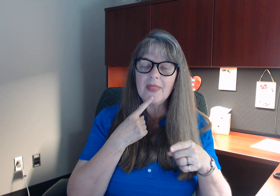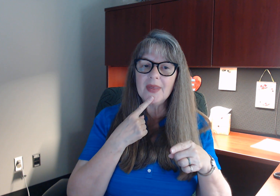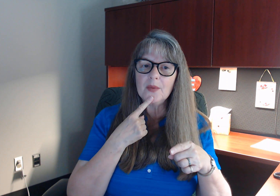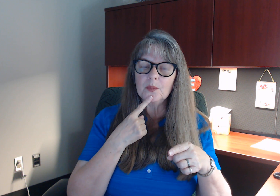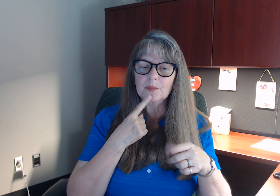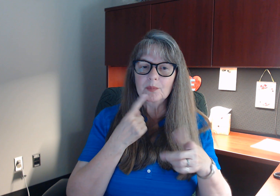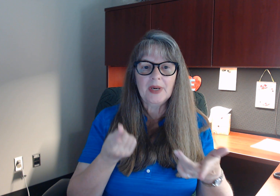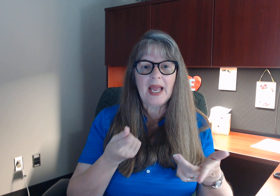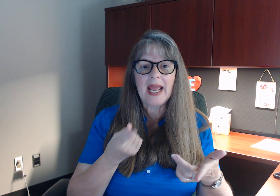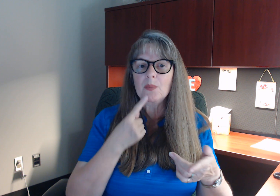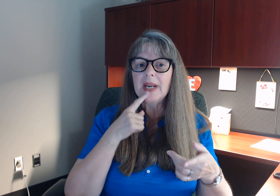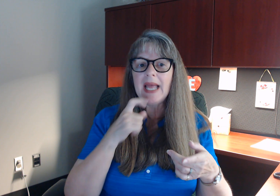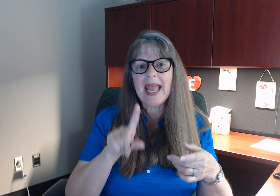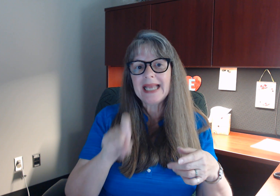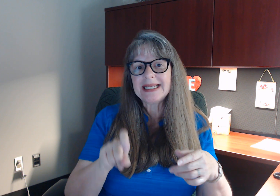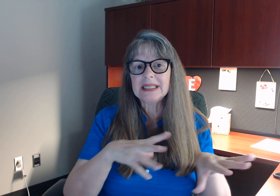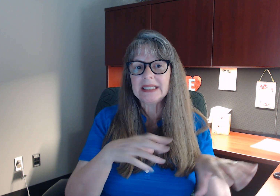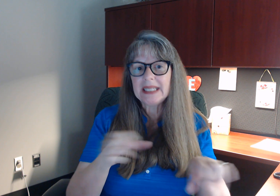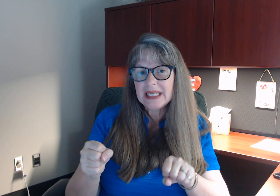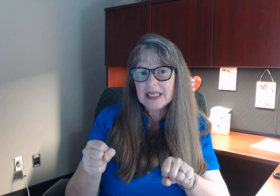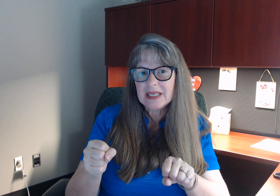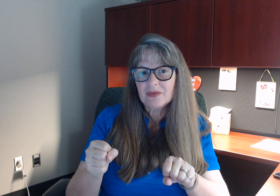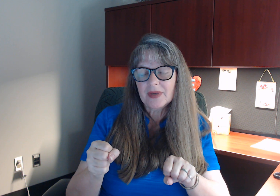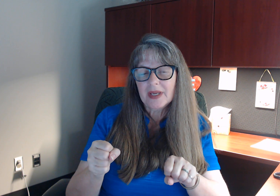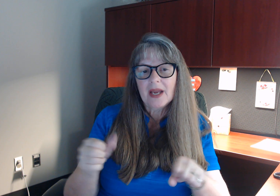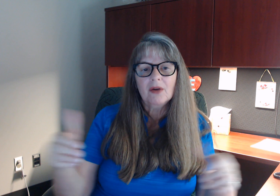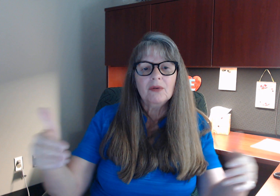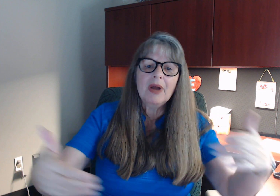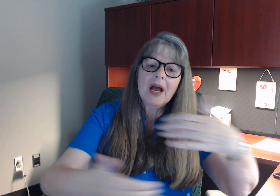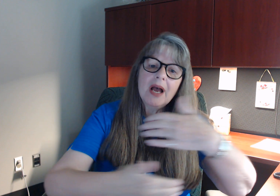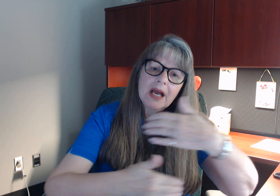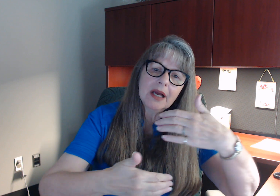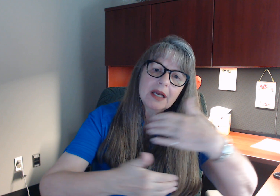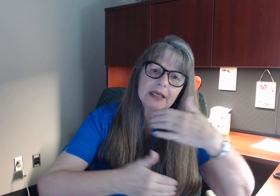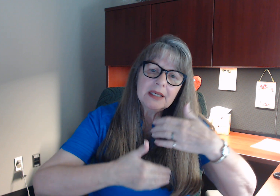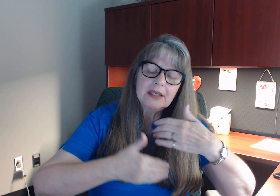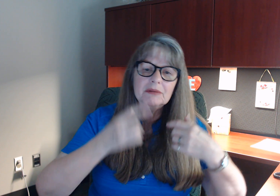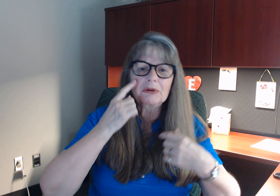then when I had to leave, hug and